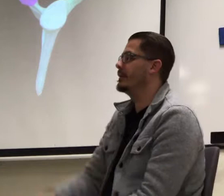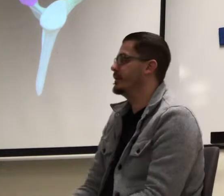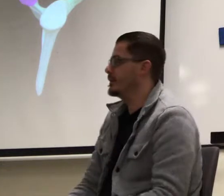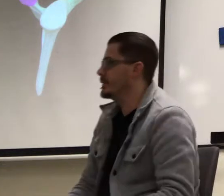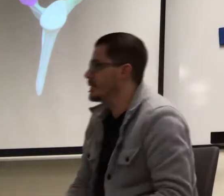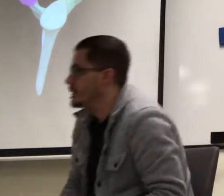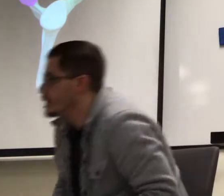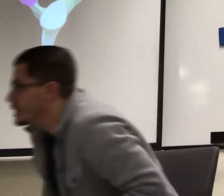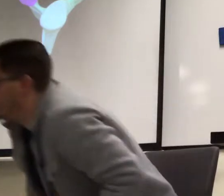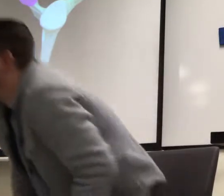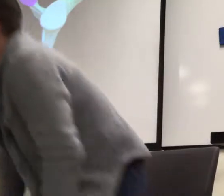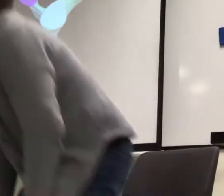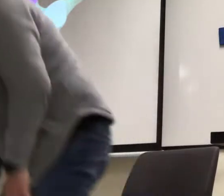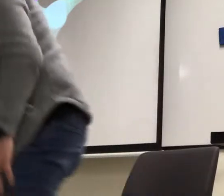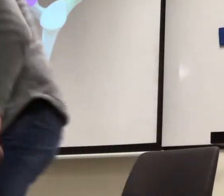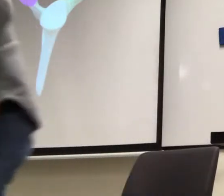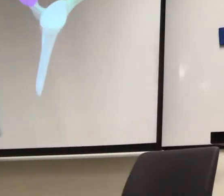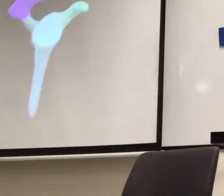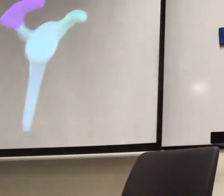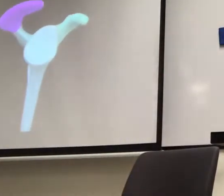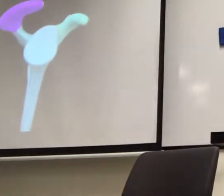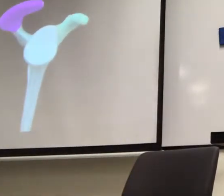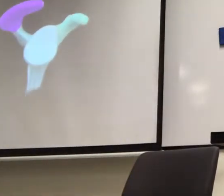Orange is highlighted in purple.